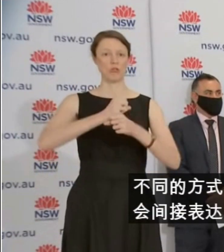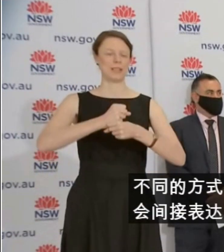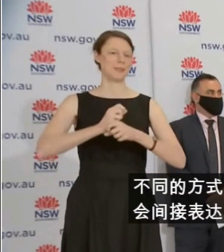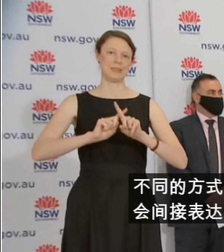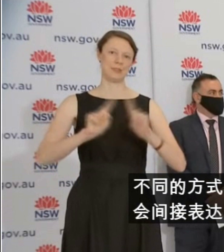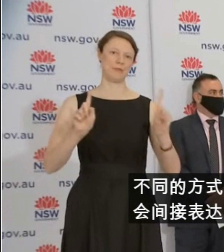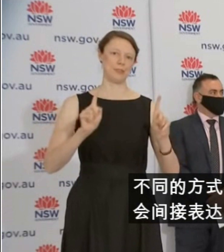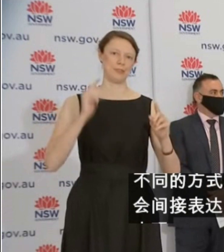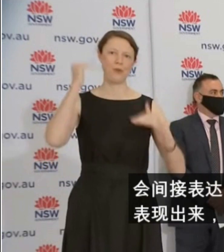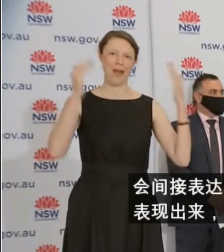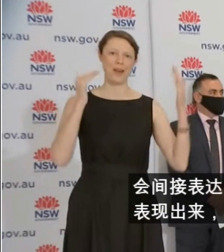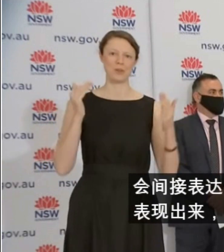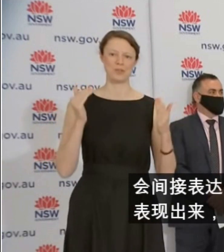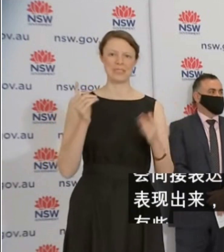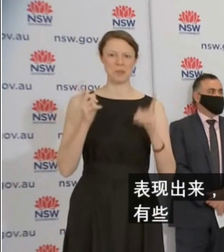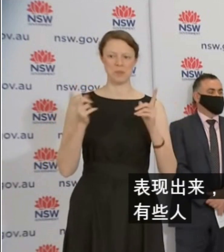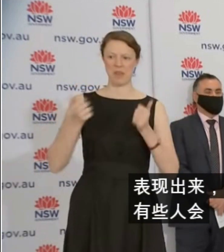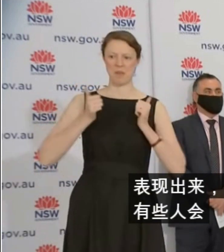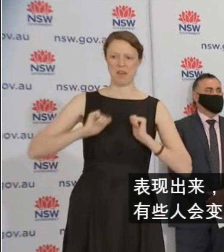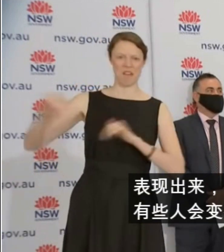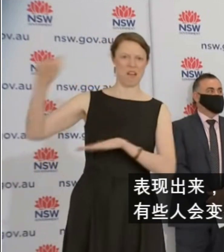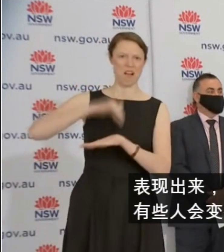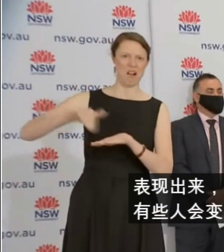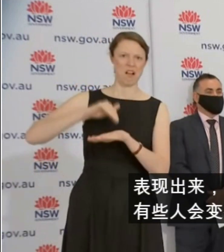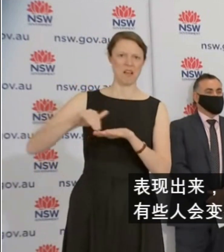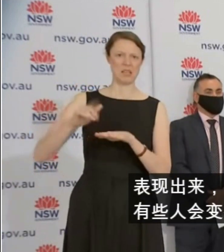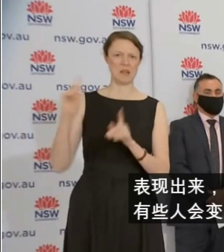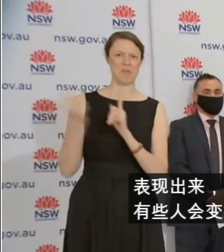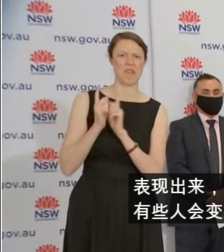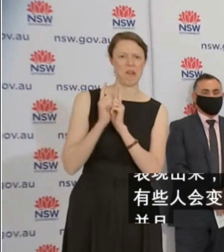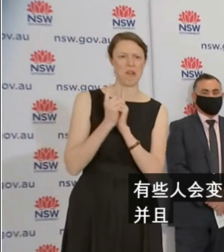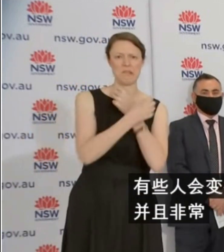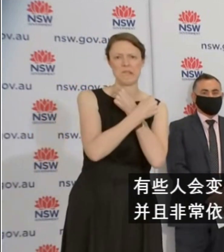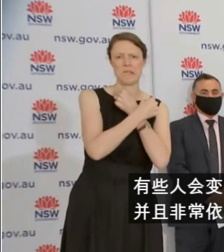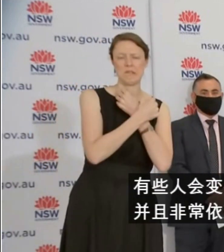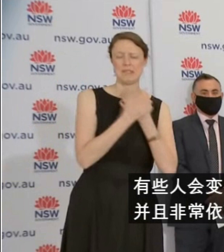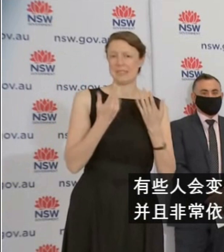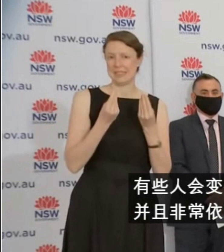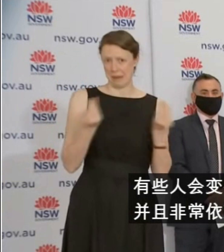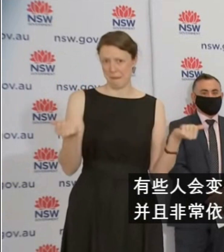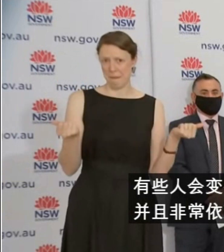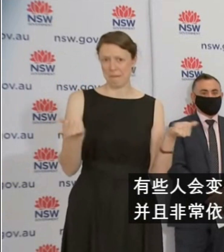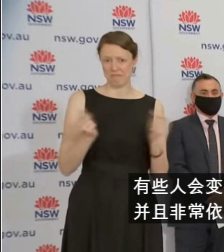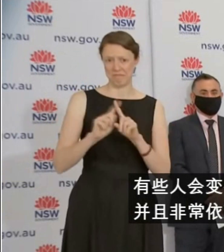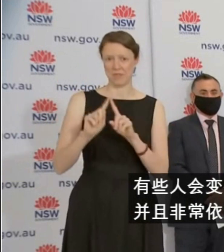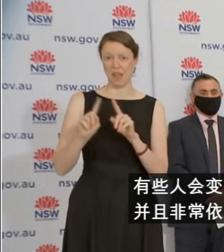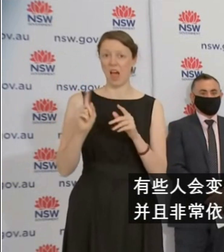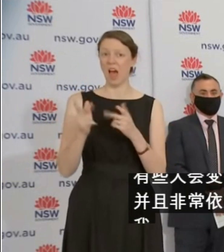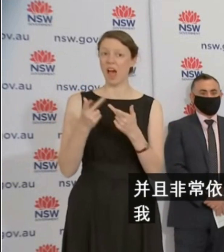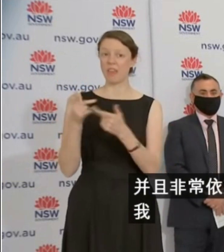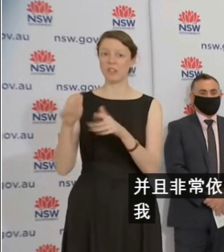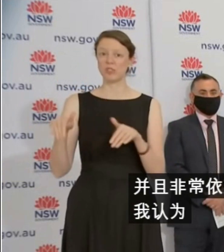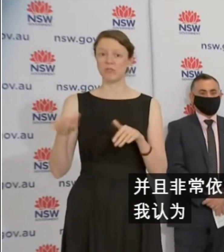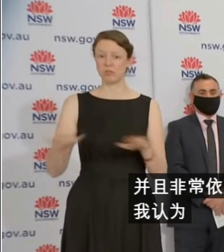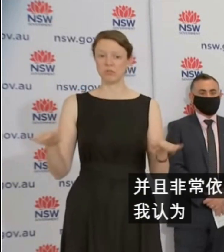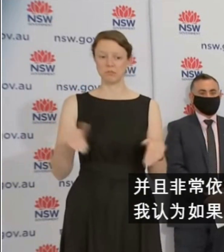indirectly. Some children will act out, some will become clingy and very dependent, others will withdraw. I